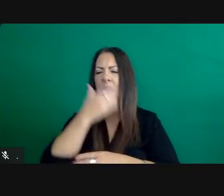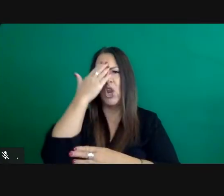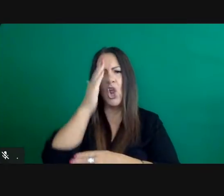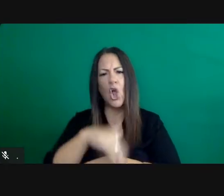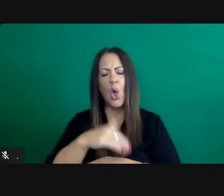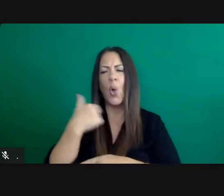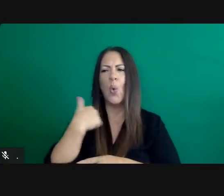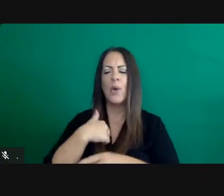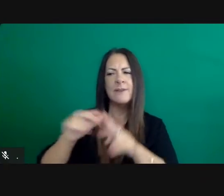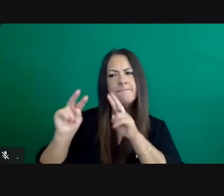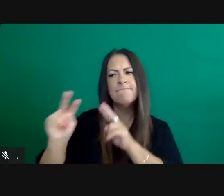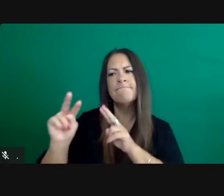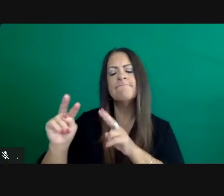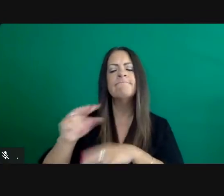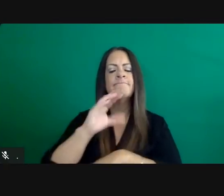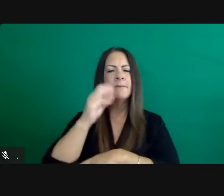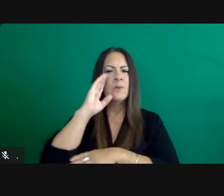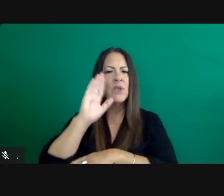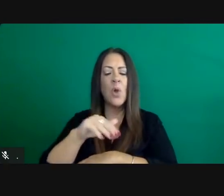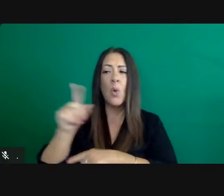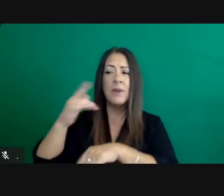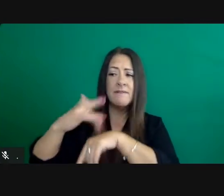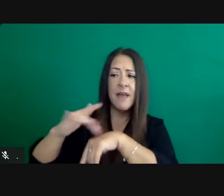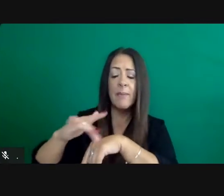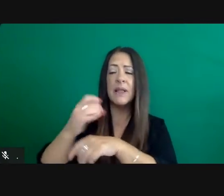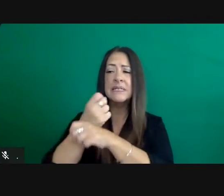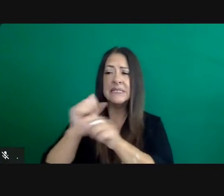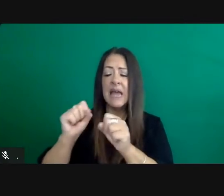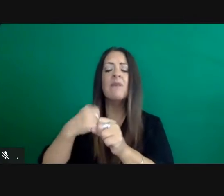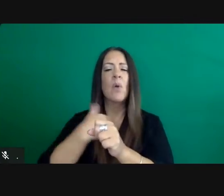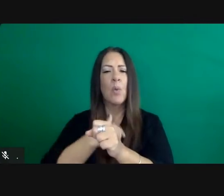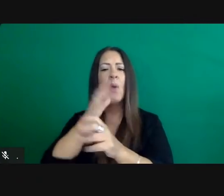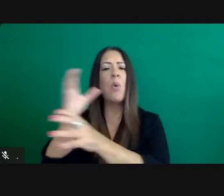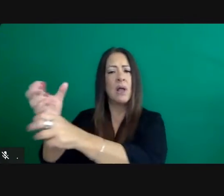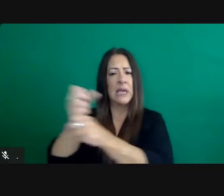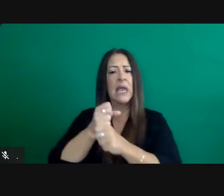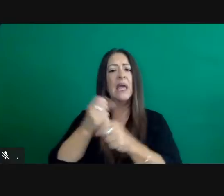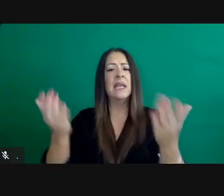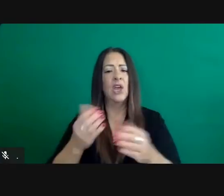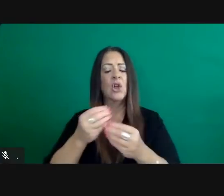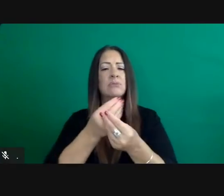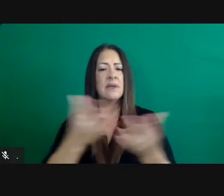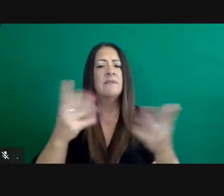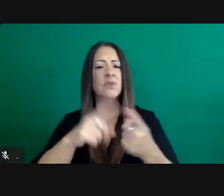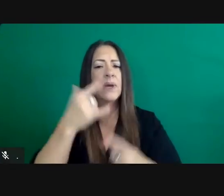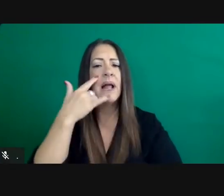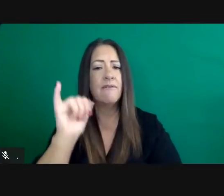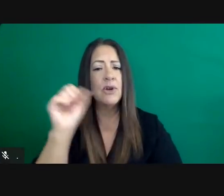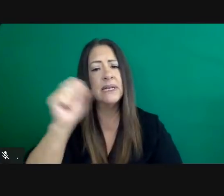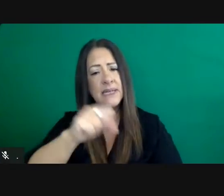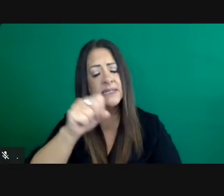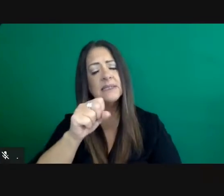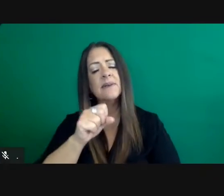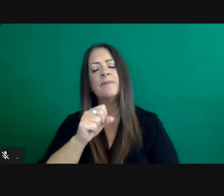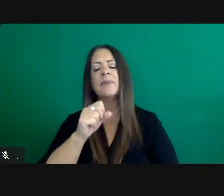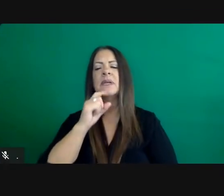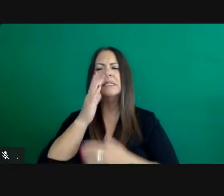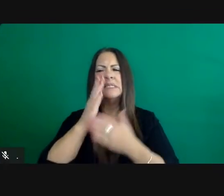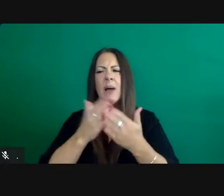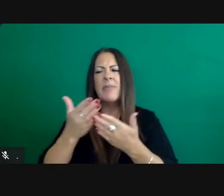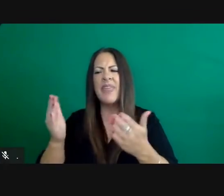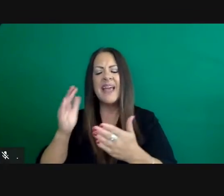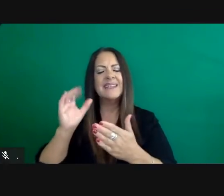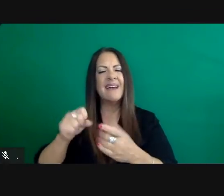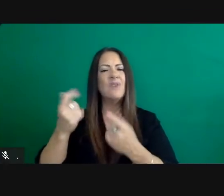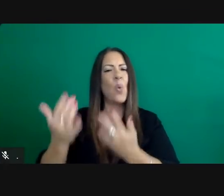come to fruition and be available safely in California, we certainly see that it might create some delays. But that